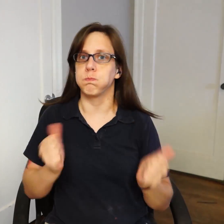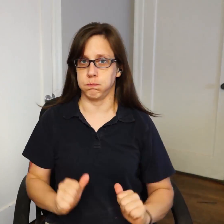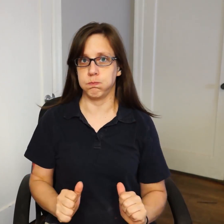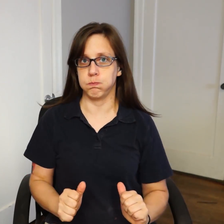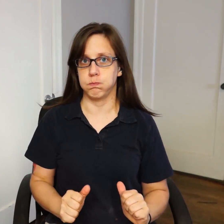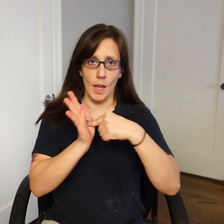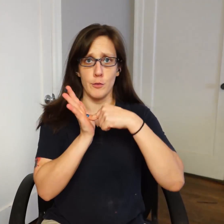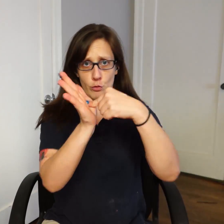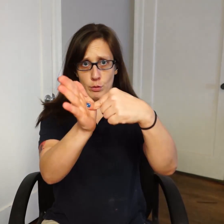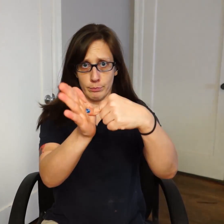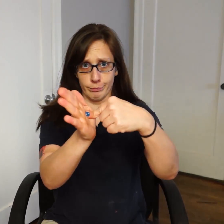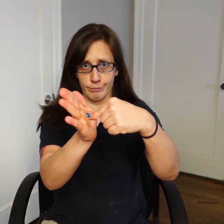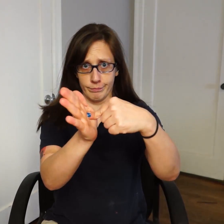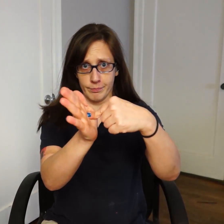loss. Here, let me show you.